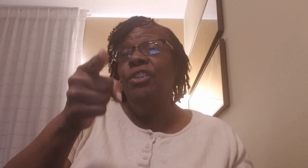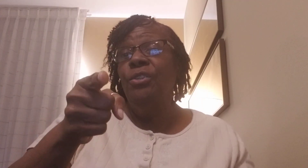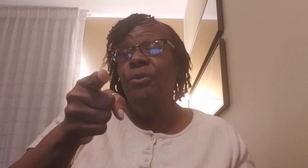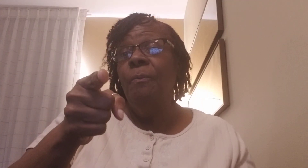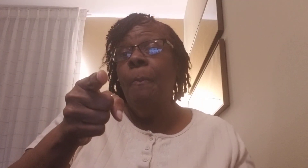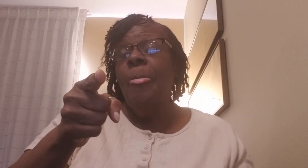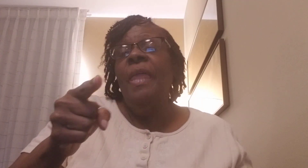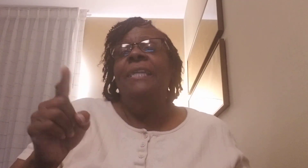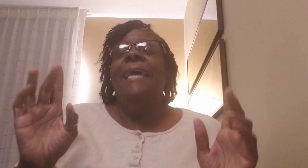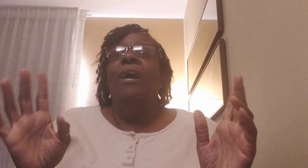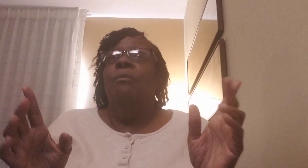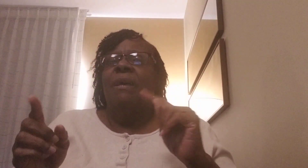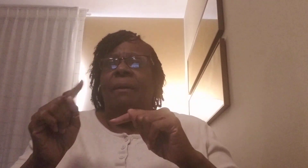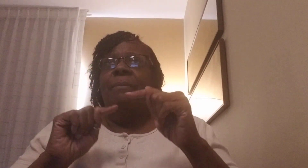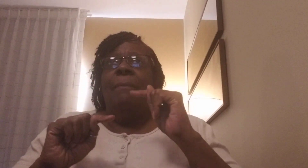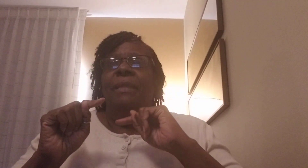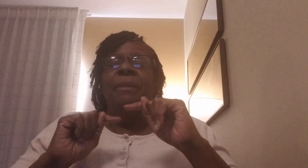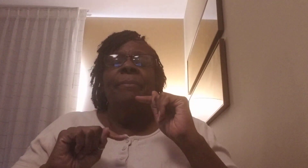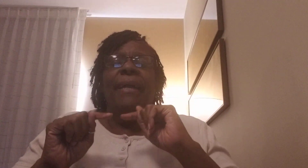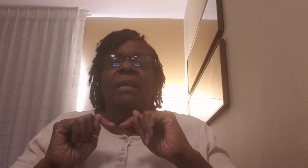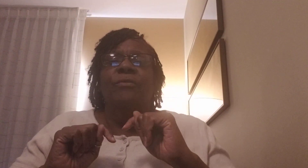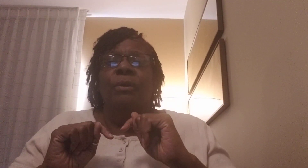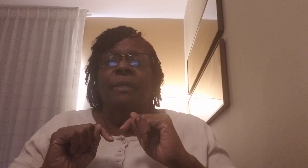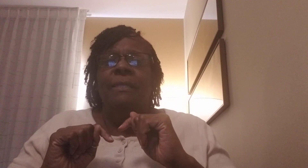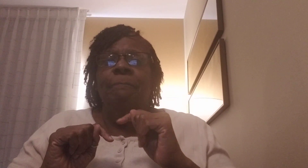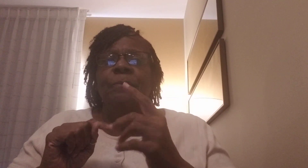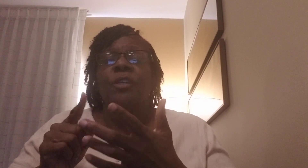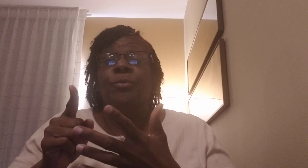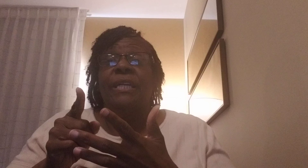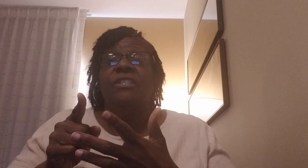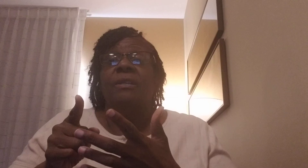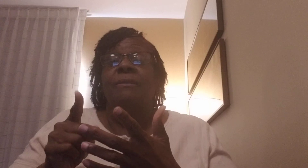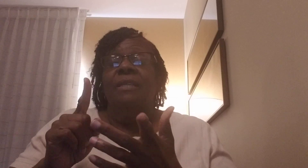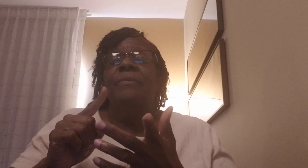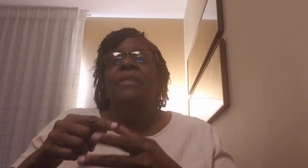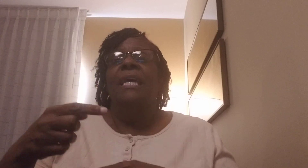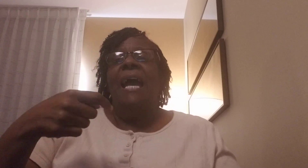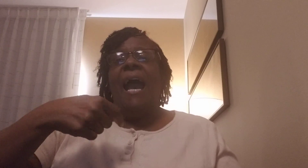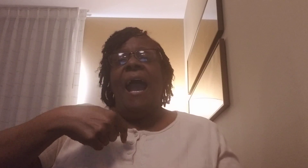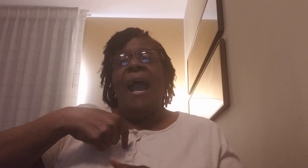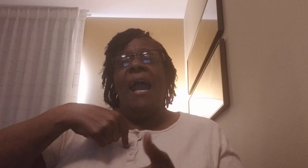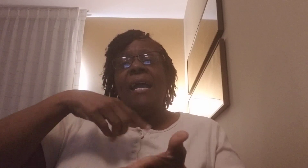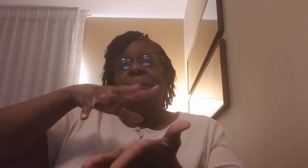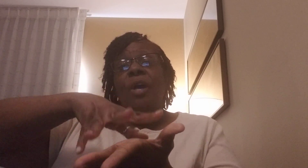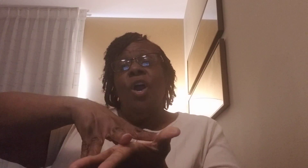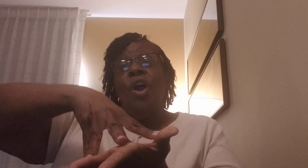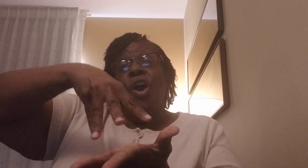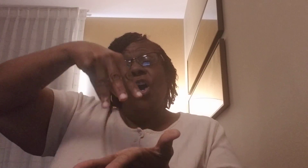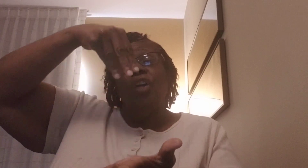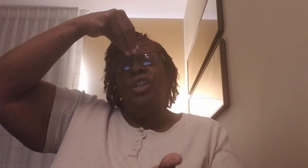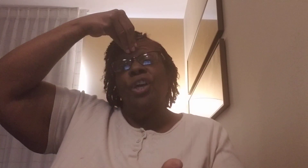You? Now, let me back up for a minute. Correction, something. I'm